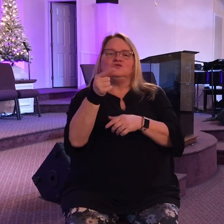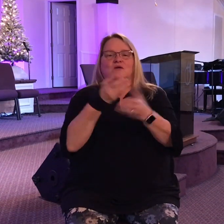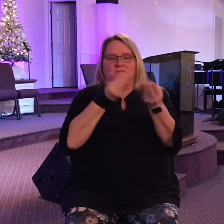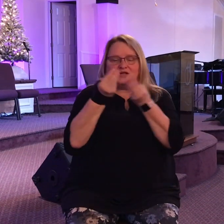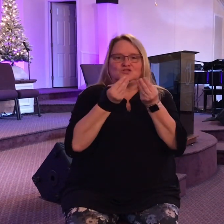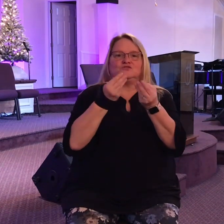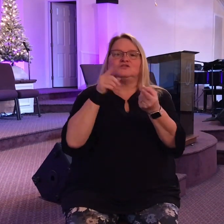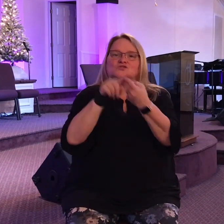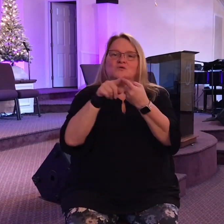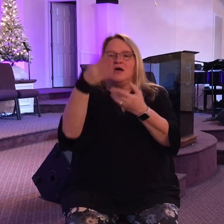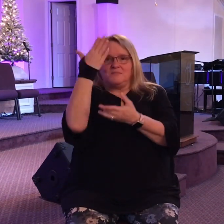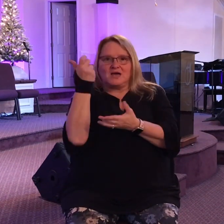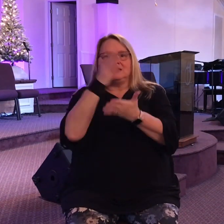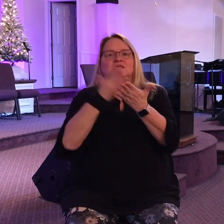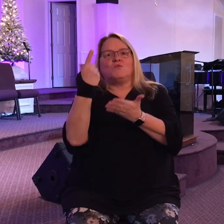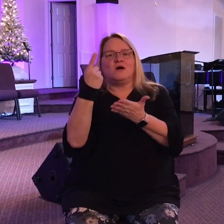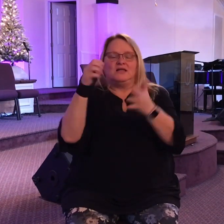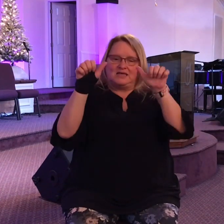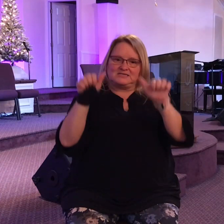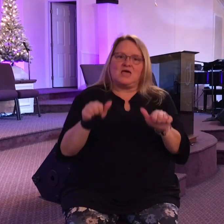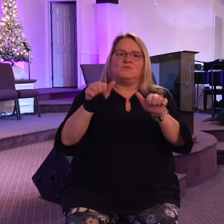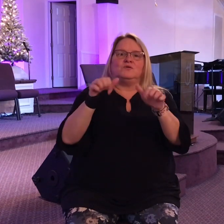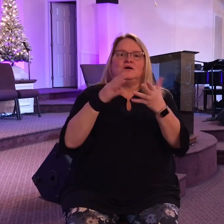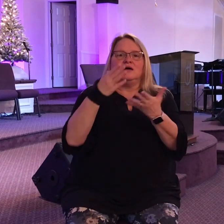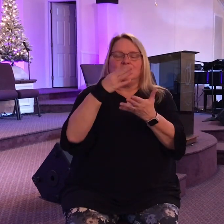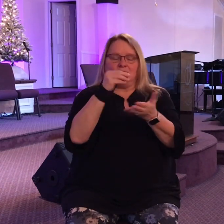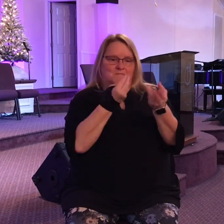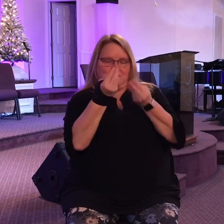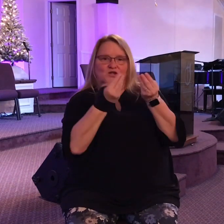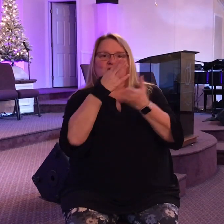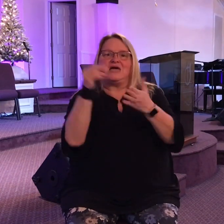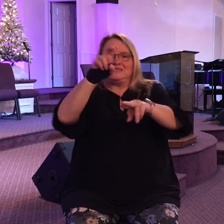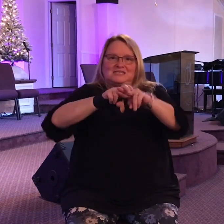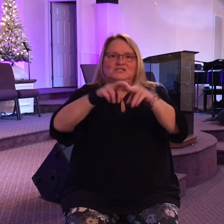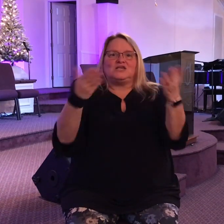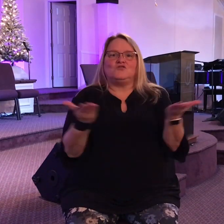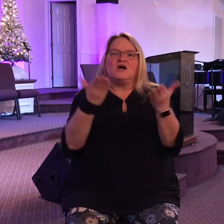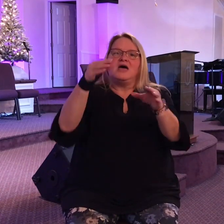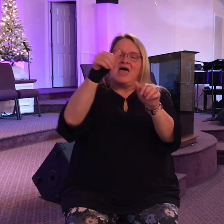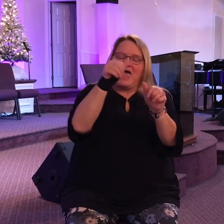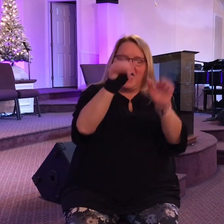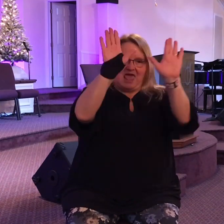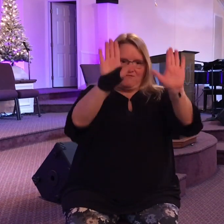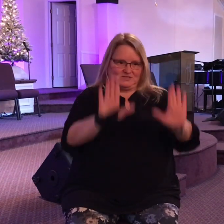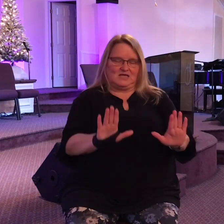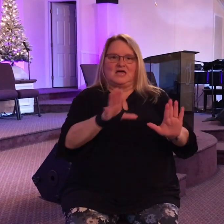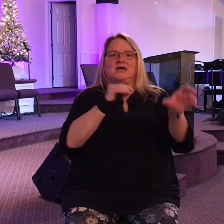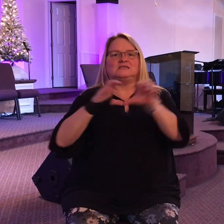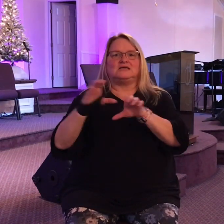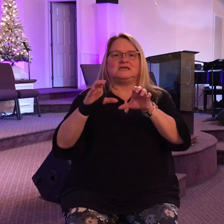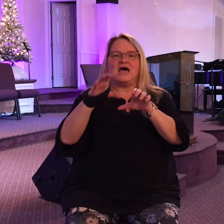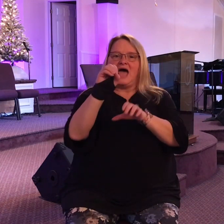ministered to because somebody is an able minister who sits here every Sunday and does outreach to these people.